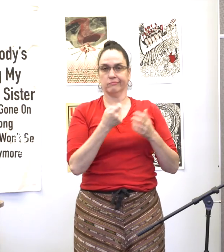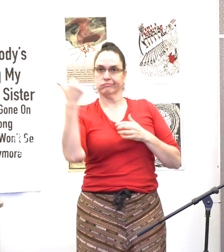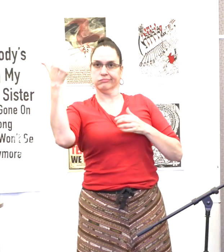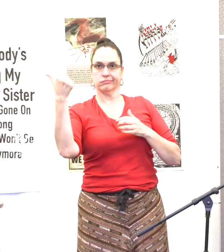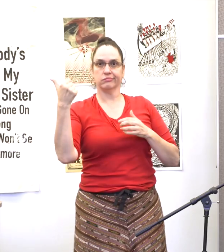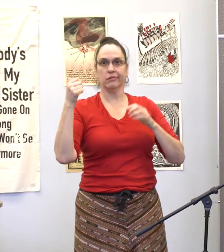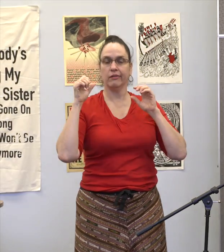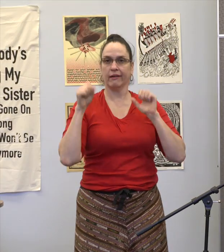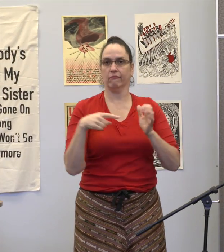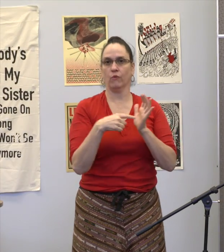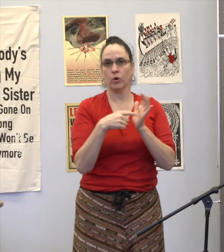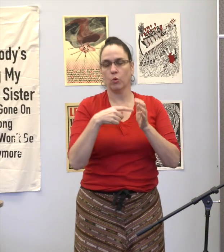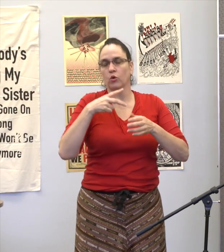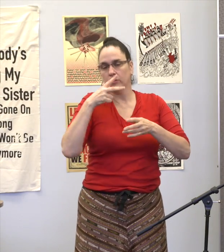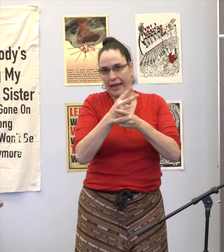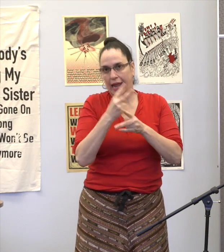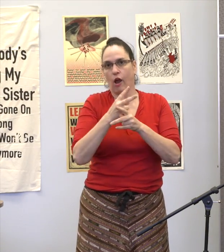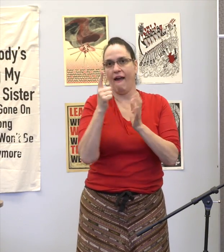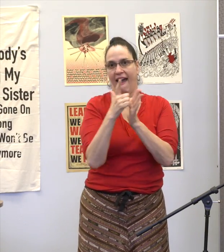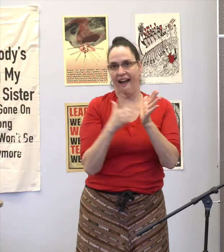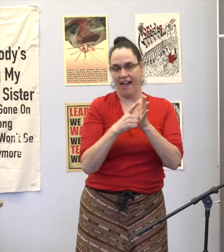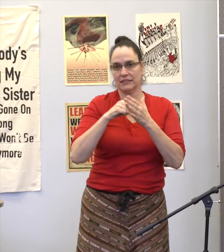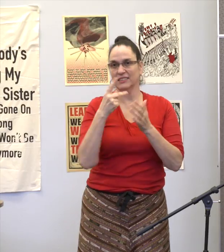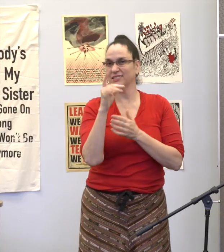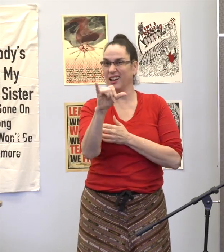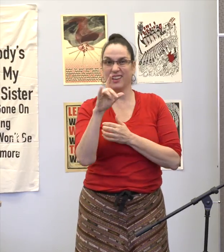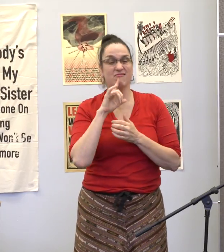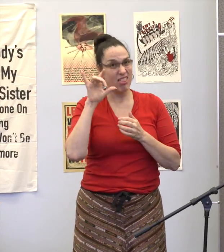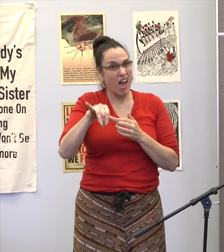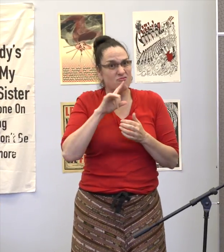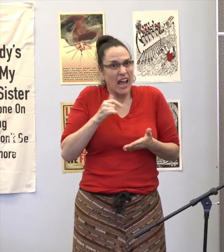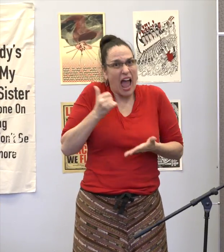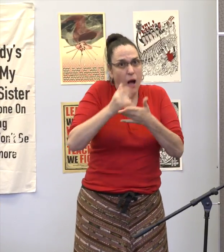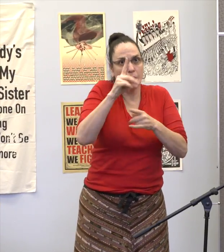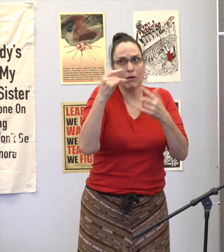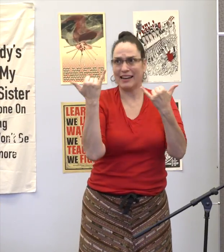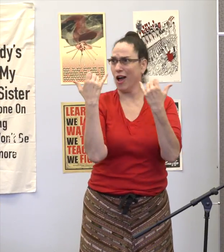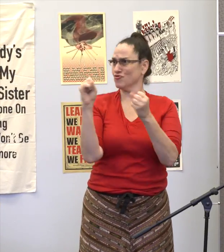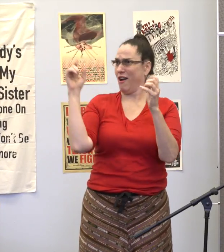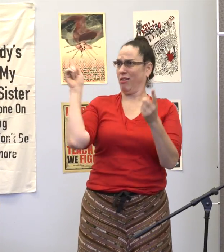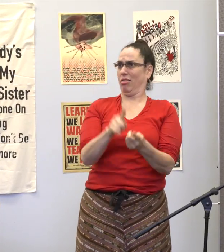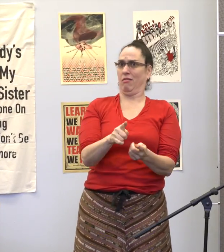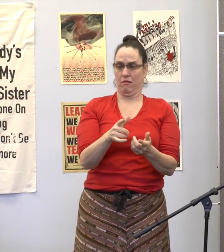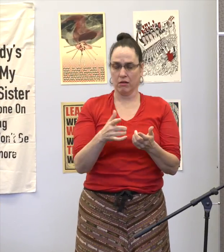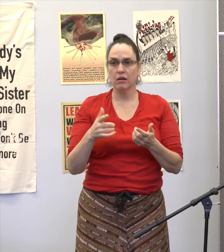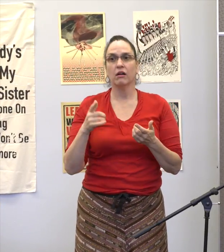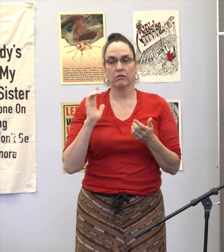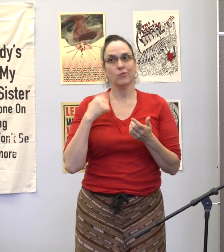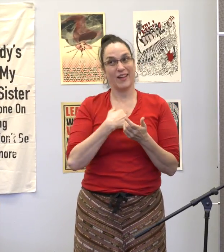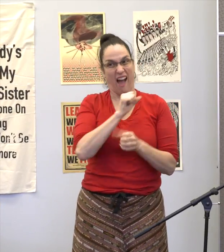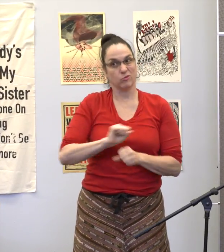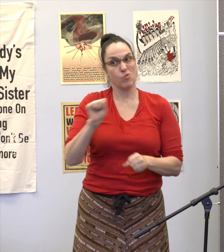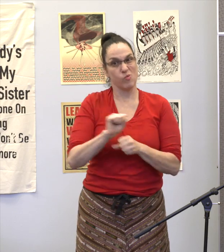in Kentucky, one of the places where it was working in some powerful ways. So our work is cut out for us, but we are ready,